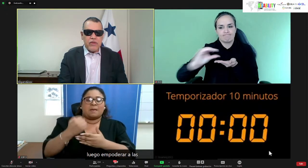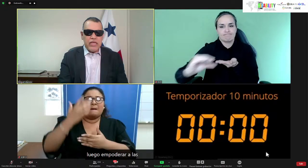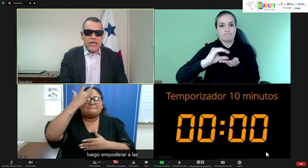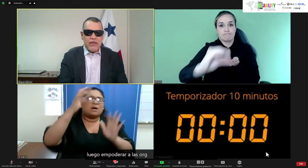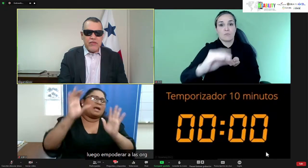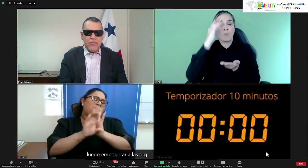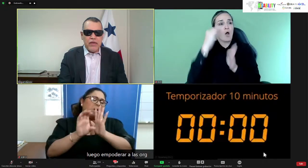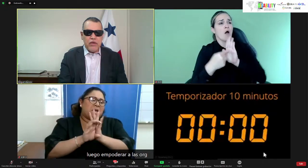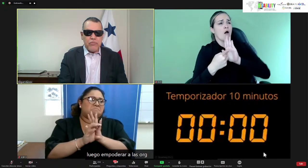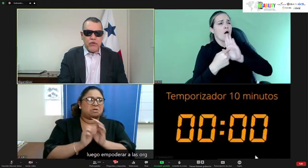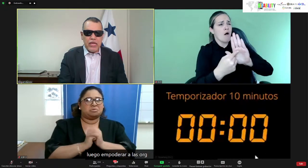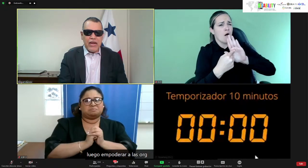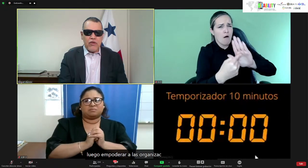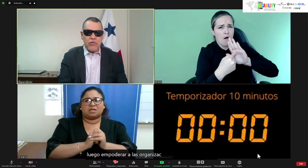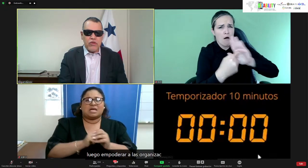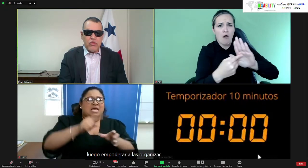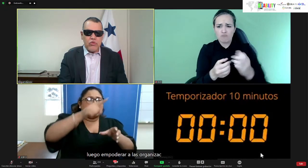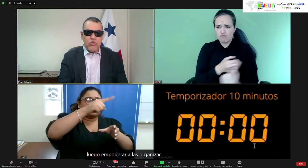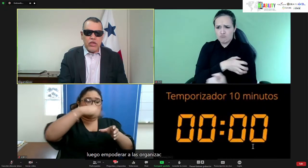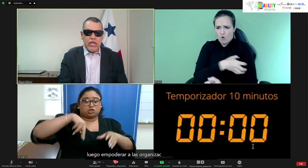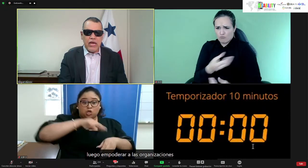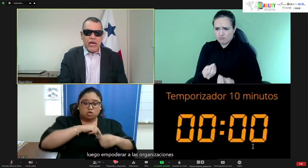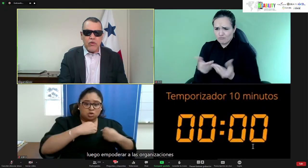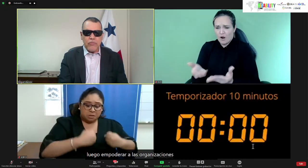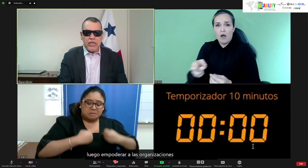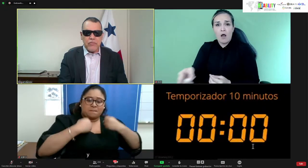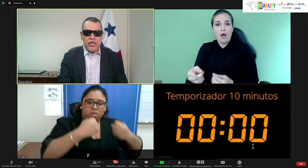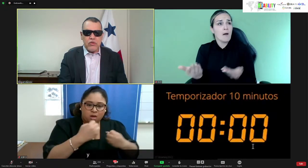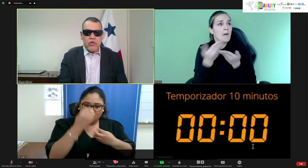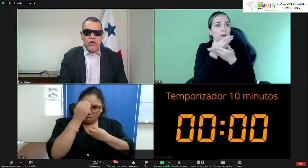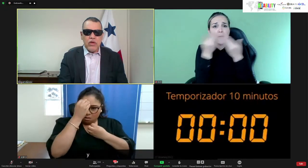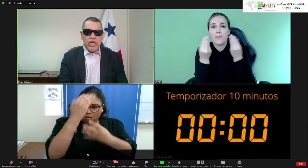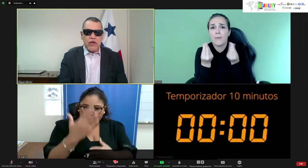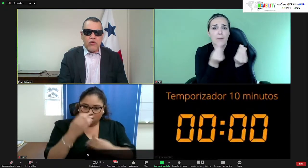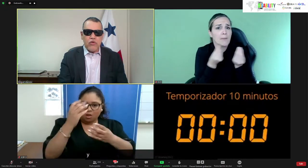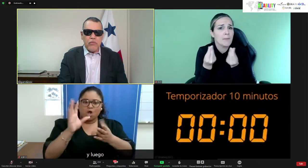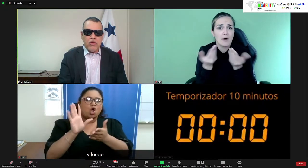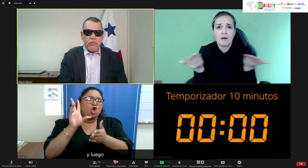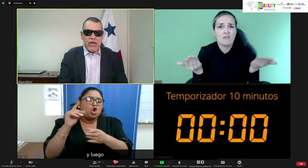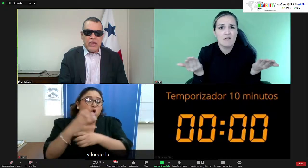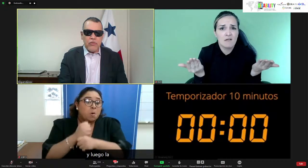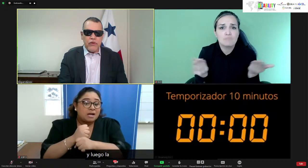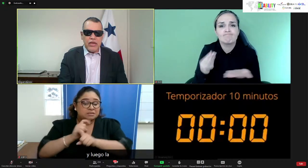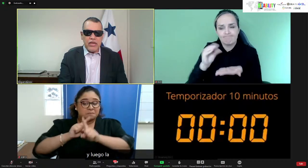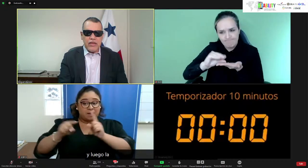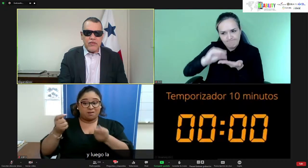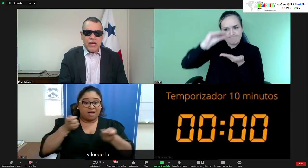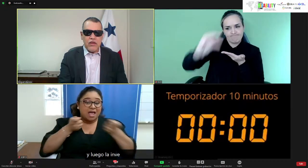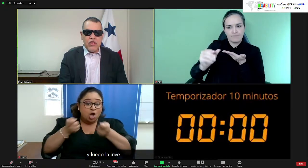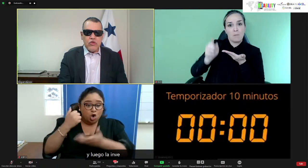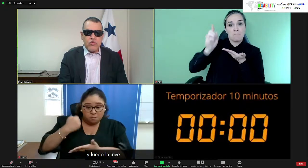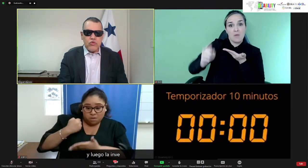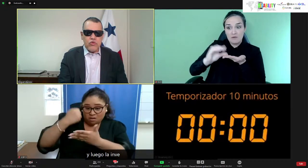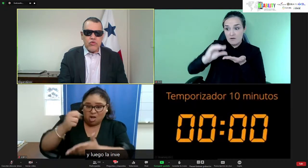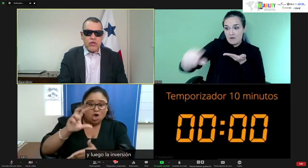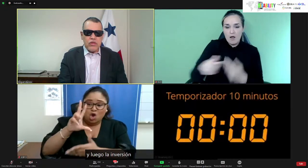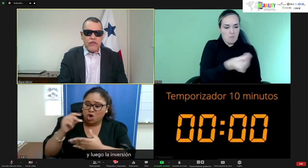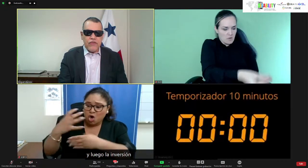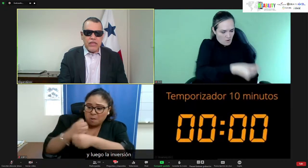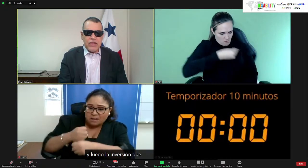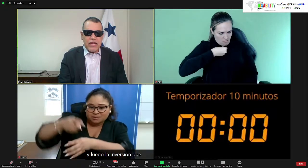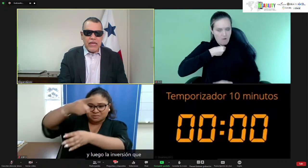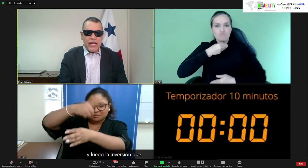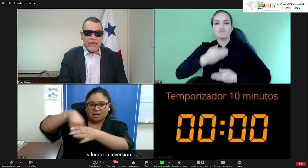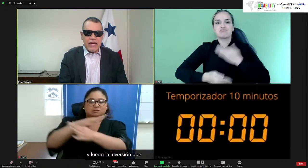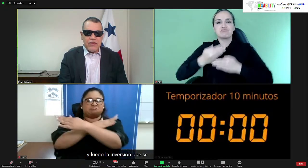because it's worthless to make them visible and empower them if you do not accompany them economically so